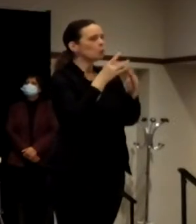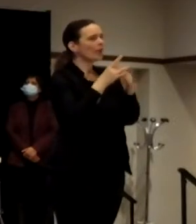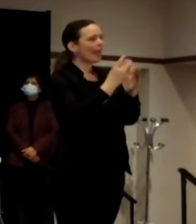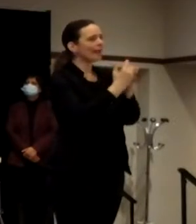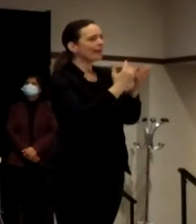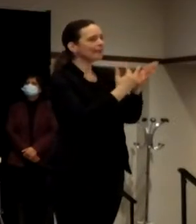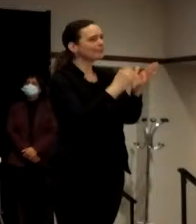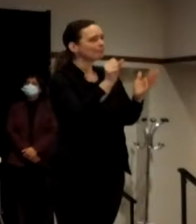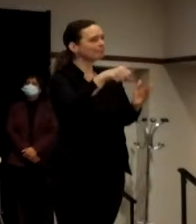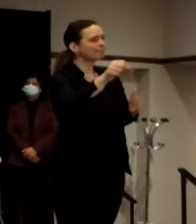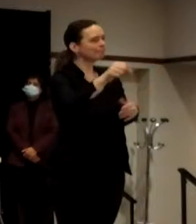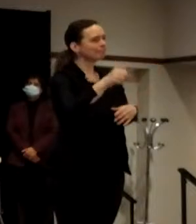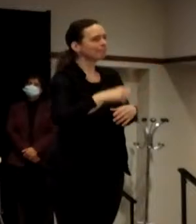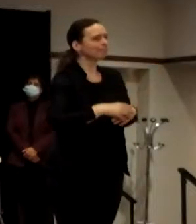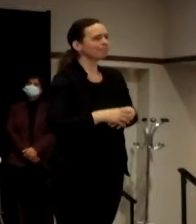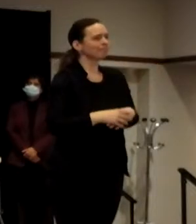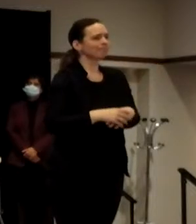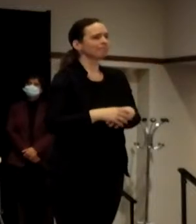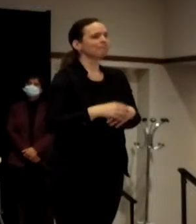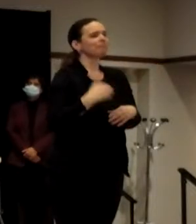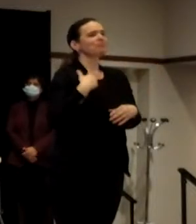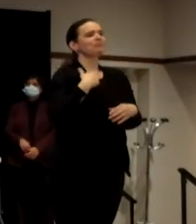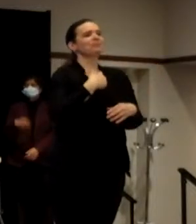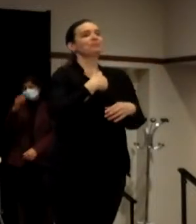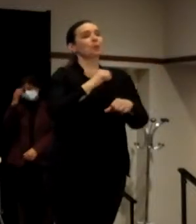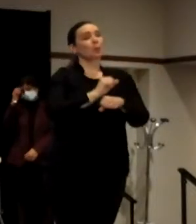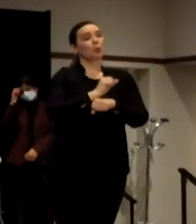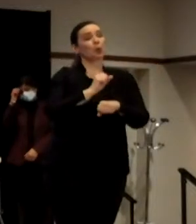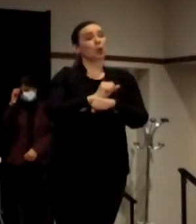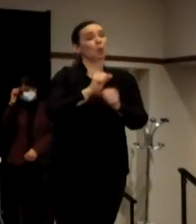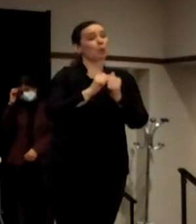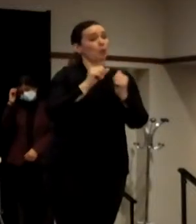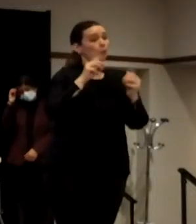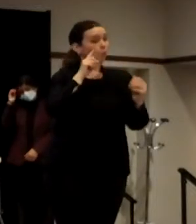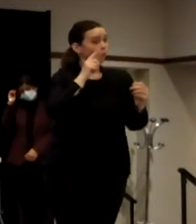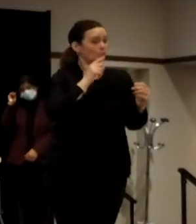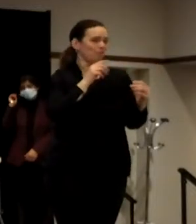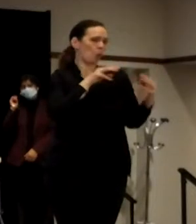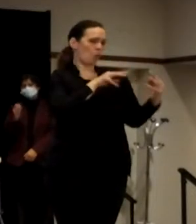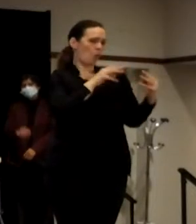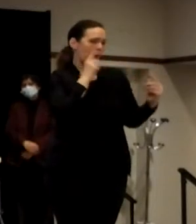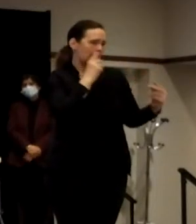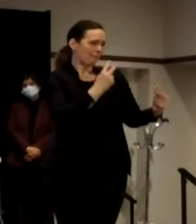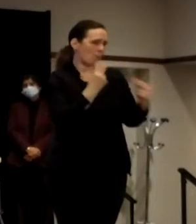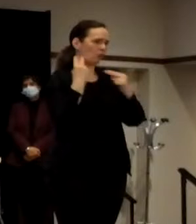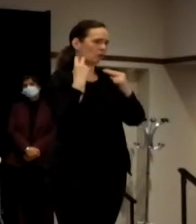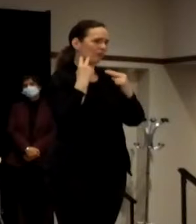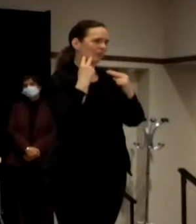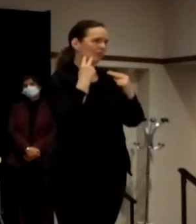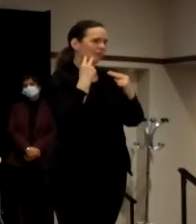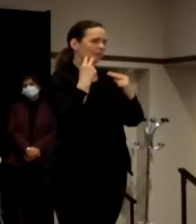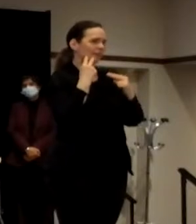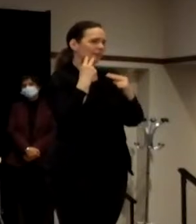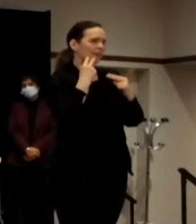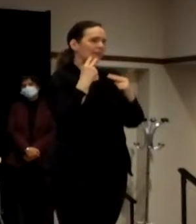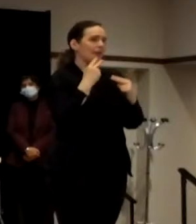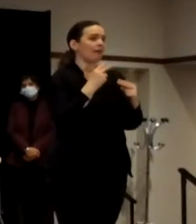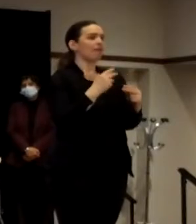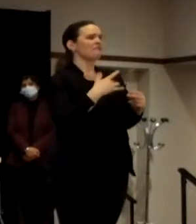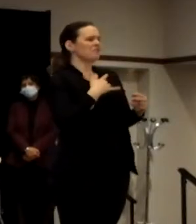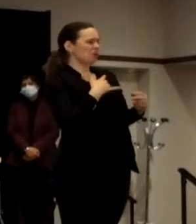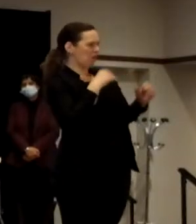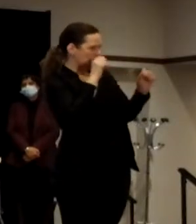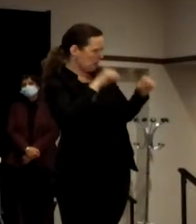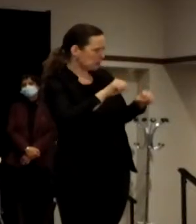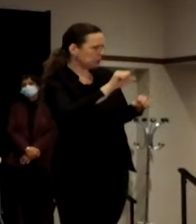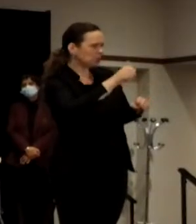specifically with the War Memorial or facilities that large. I think he put out for those under 10,000, like 100 people. Look,